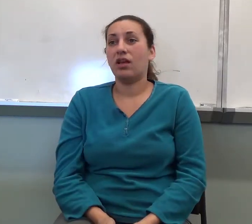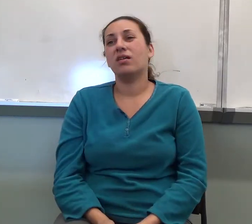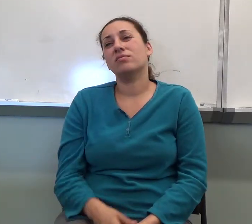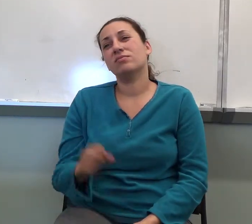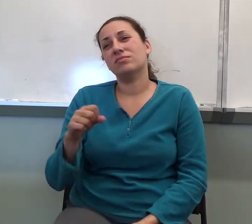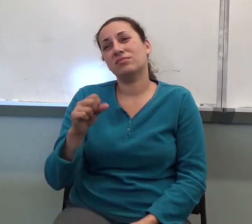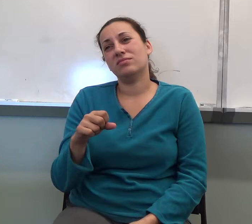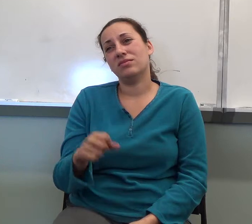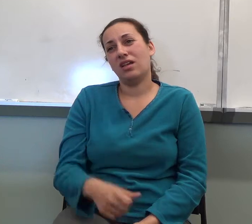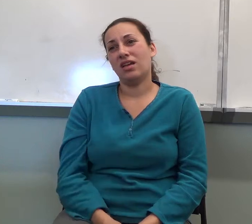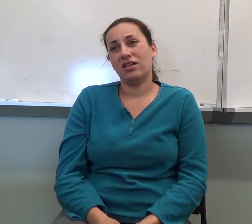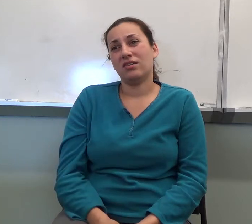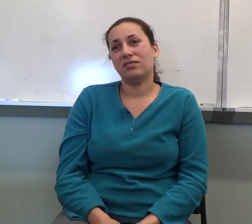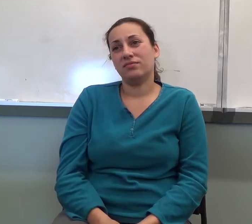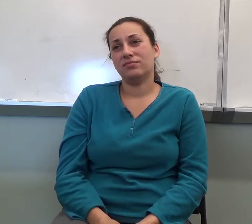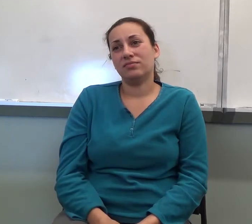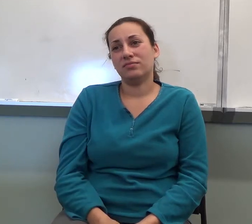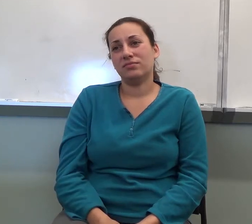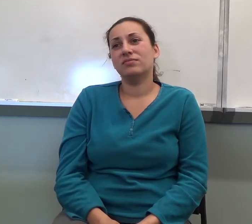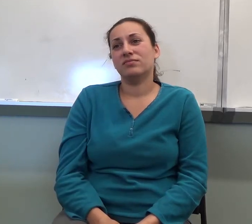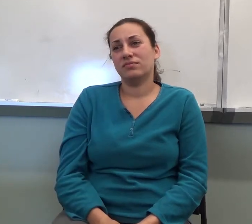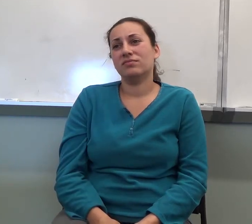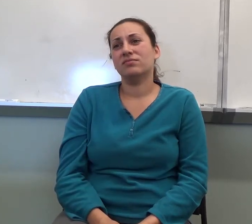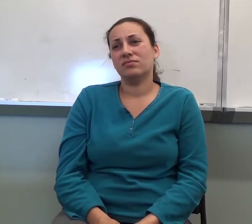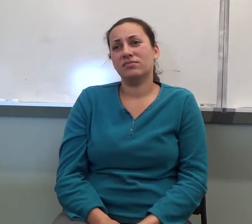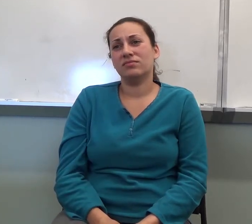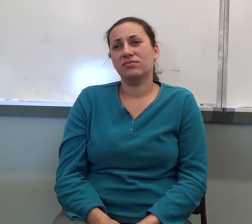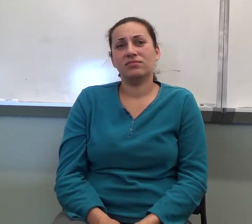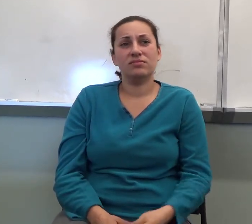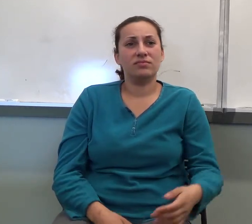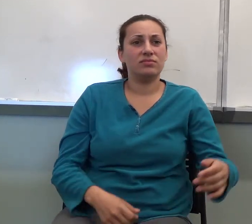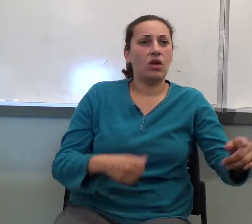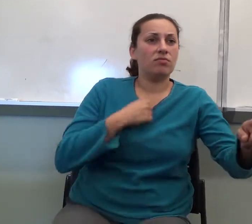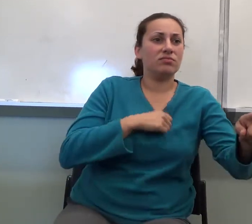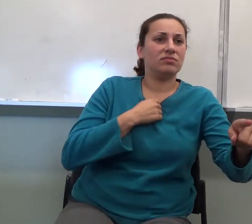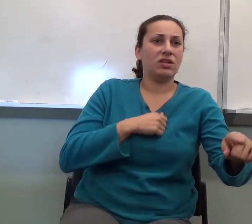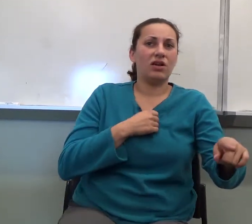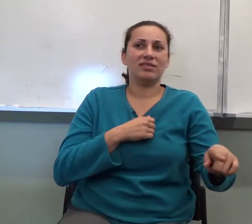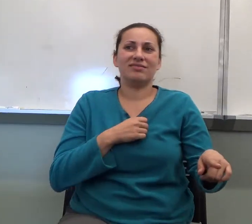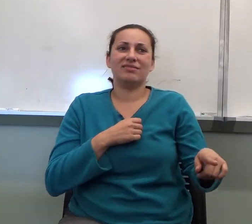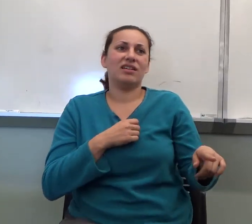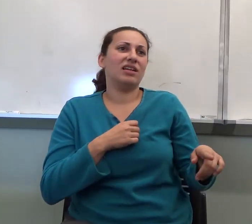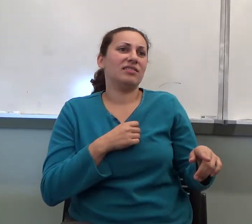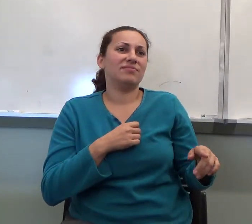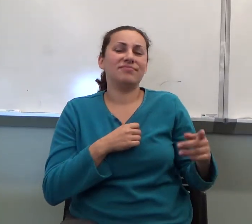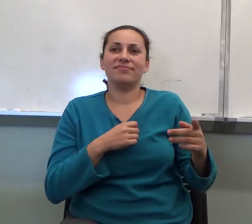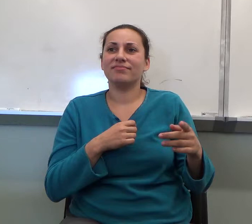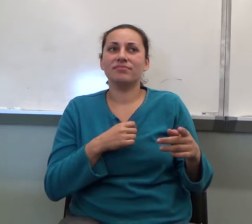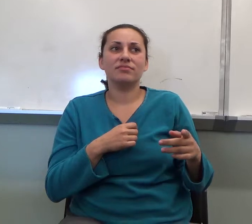just like you cancel numerical factors. Okay, now, 1 kilogram is how much?